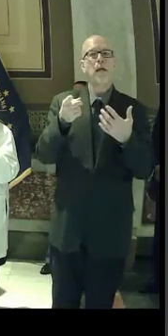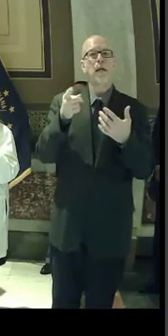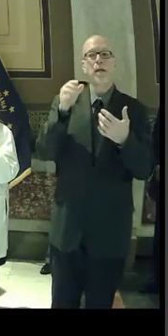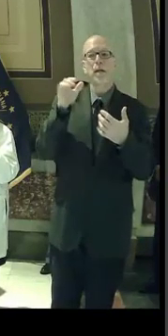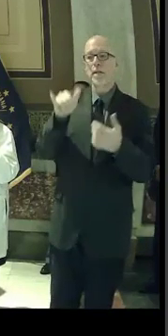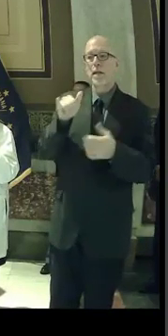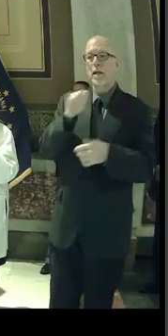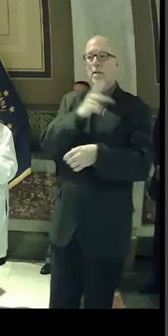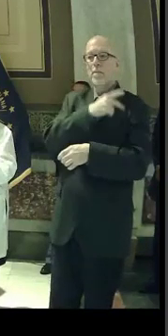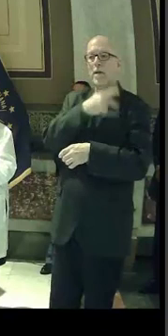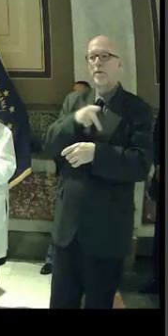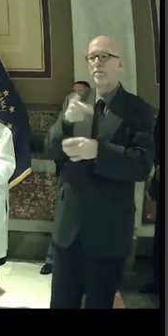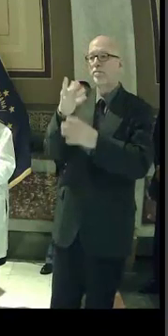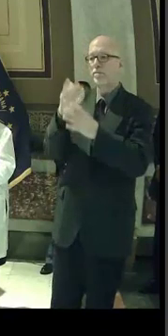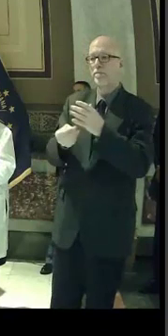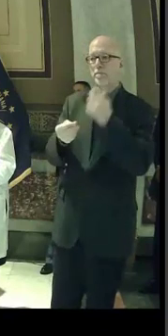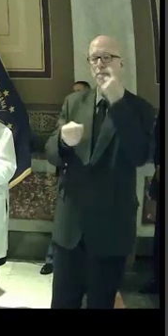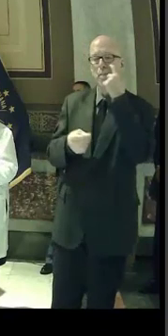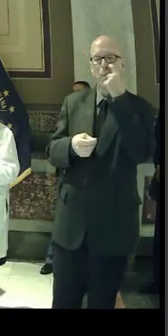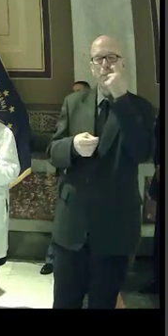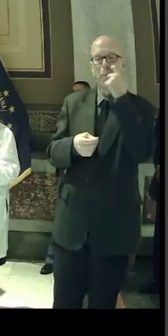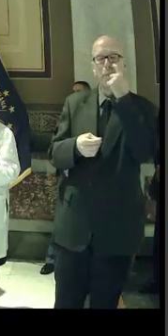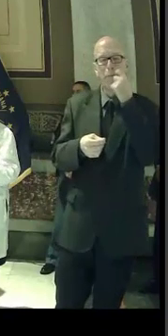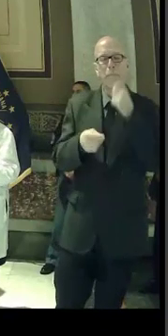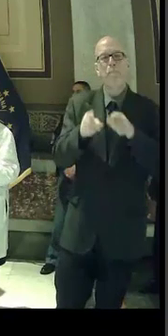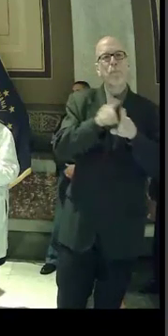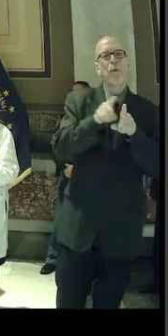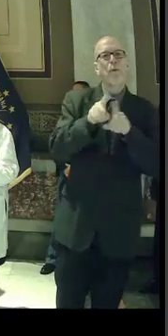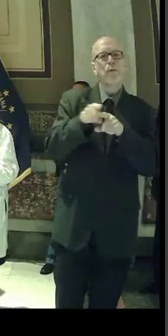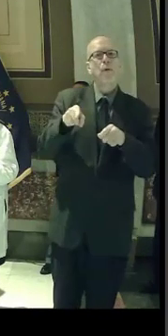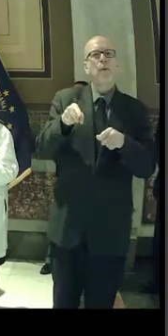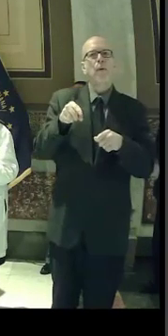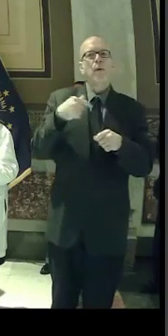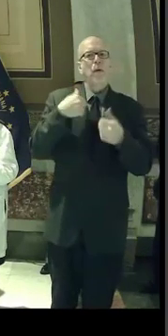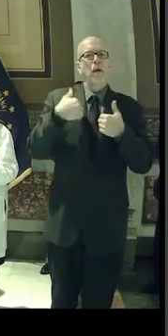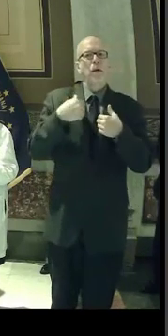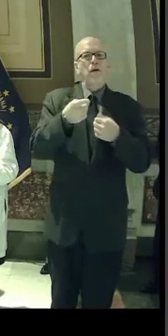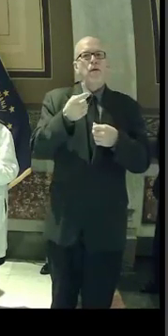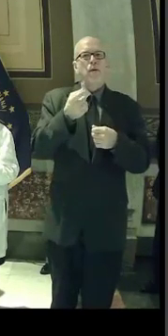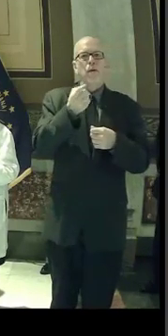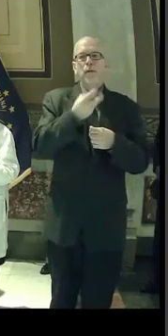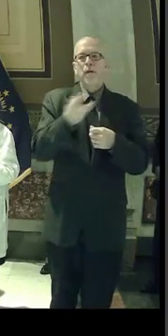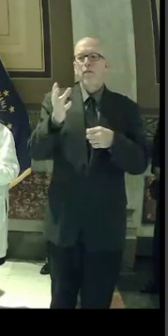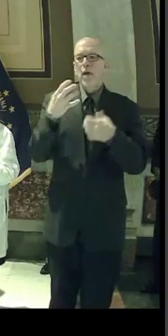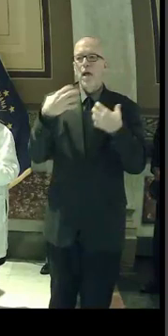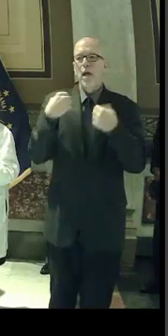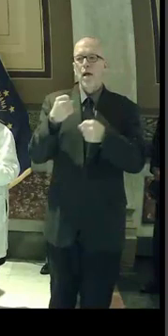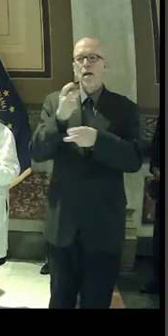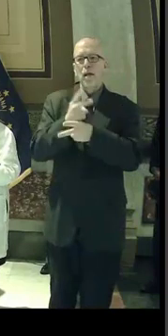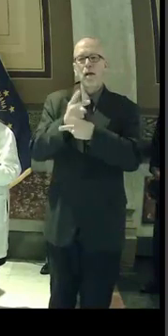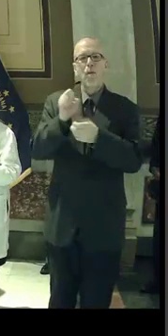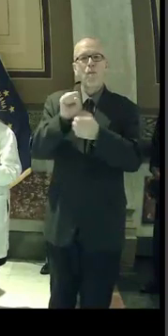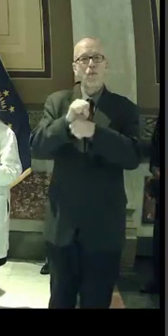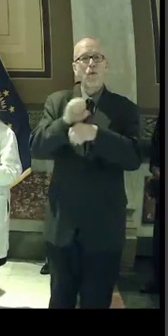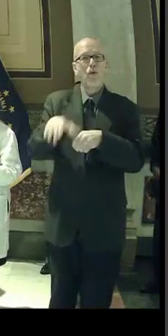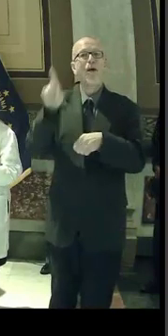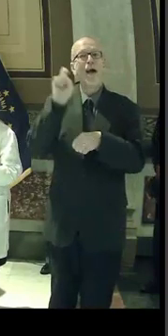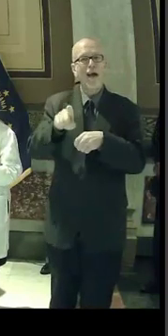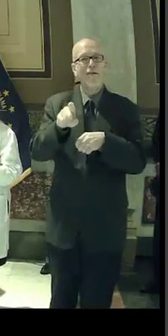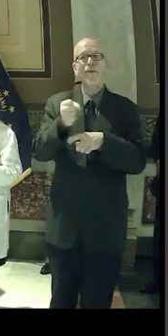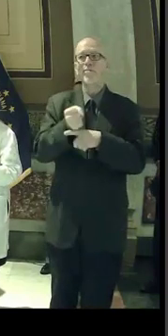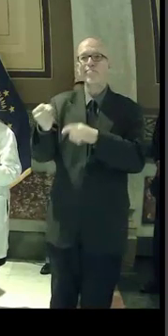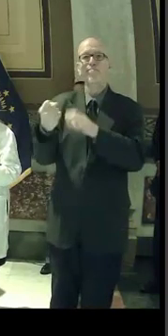be the last. Also, with this, we've had several of our own healthcare workers who have to be quarantined. This